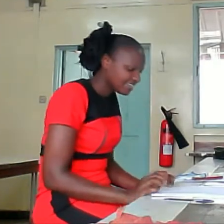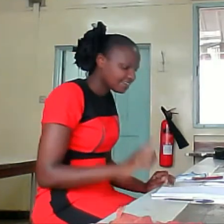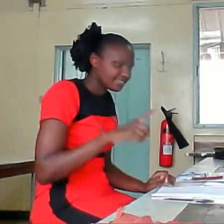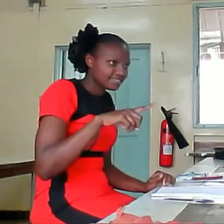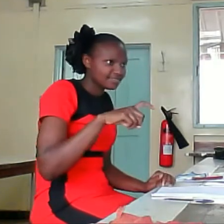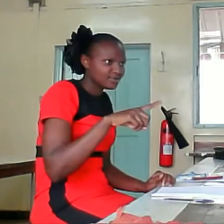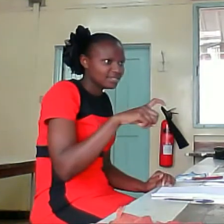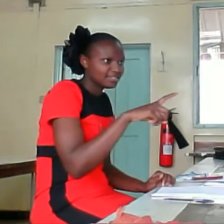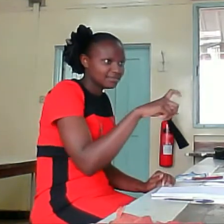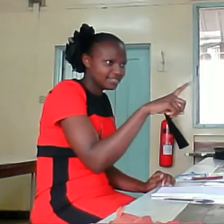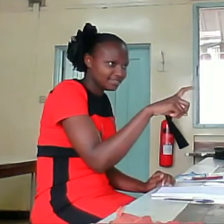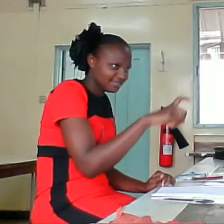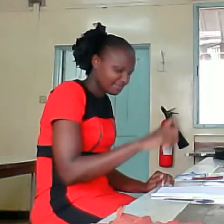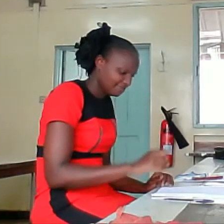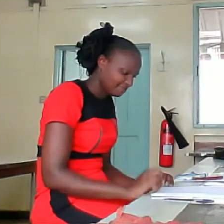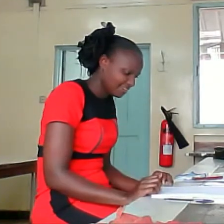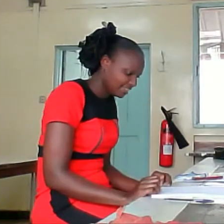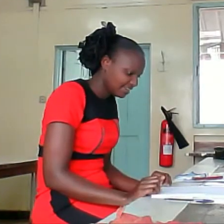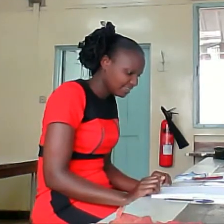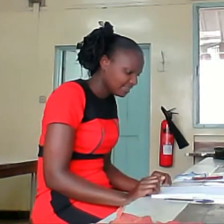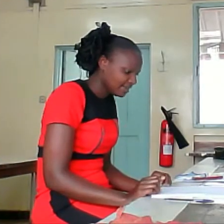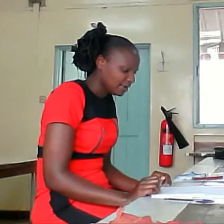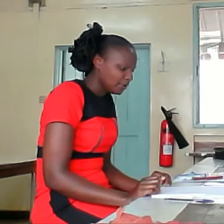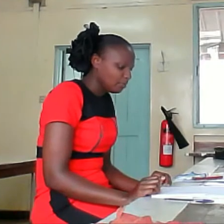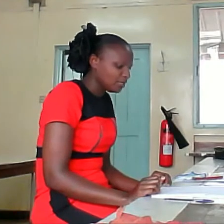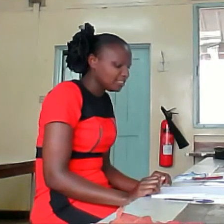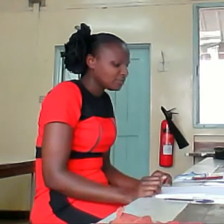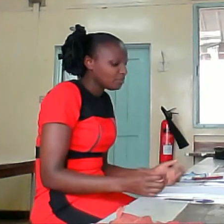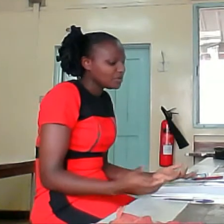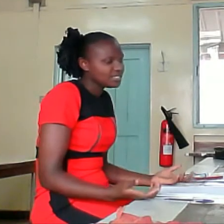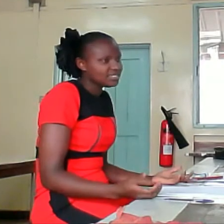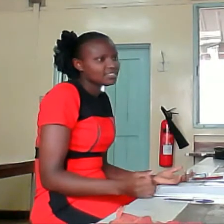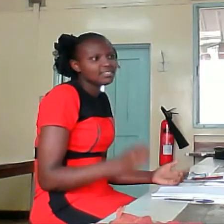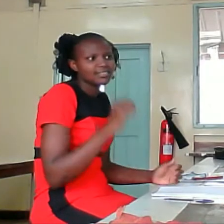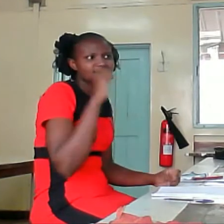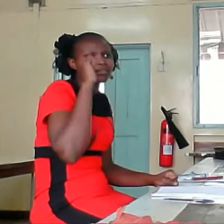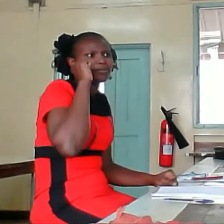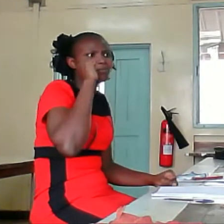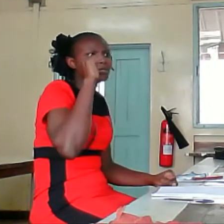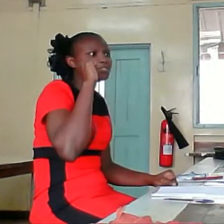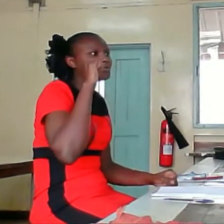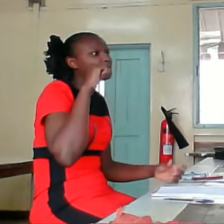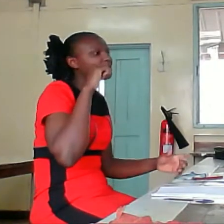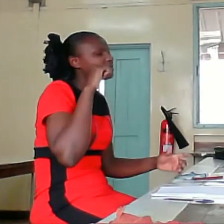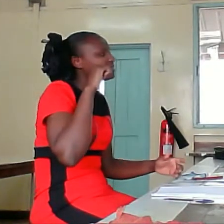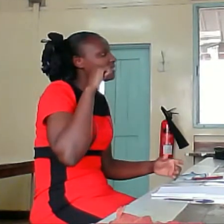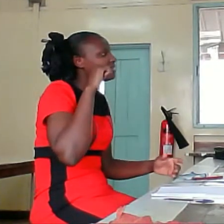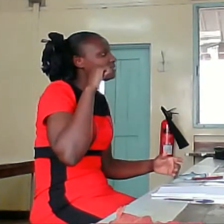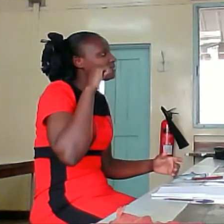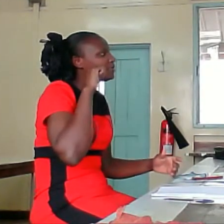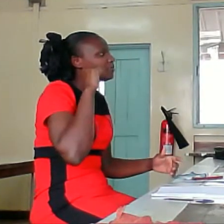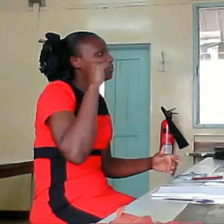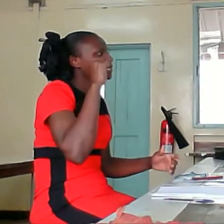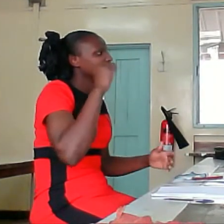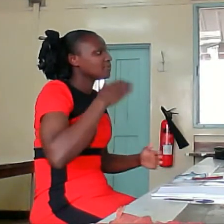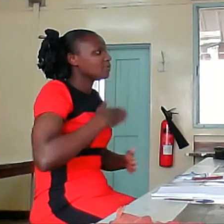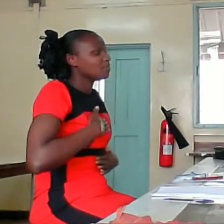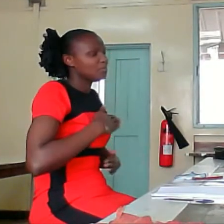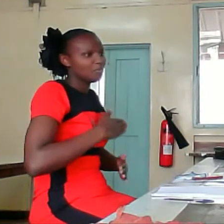clearance tulisema is clearance. Political bodies, just political, you cannot sign political